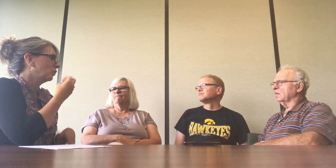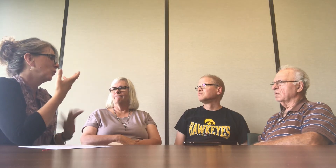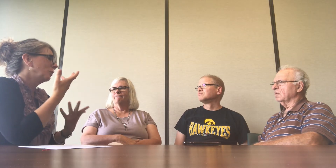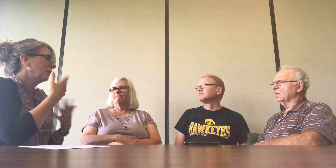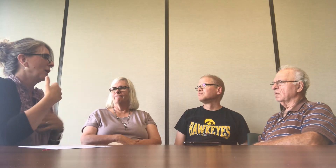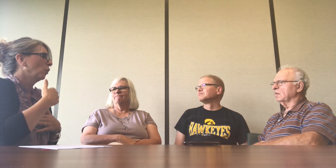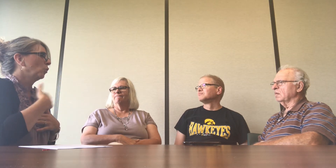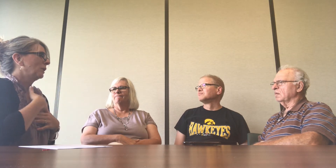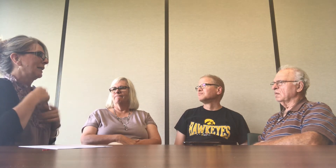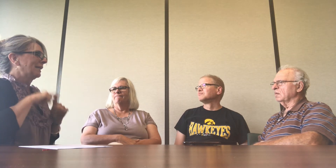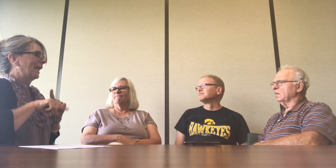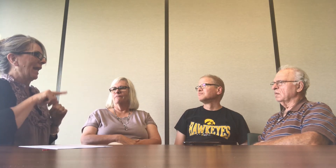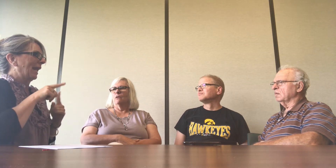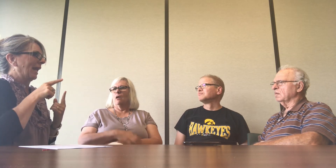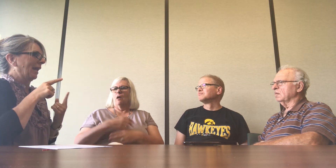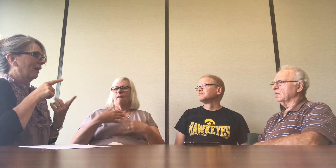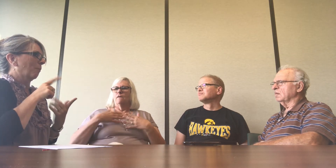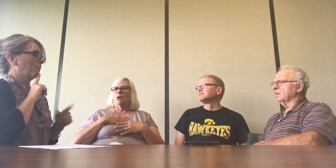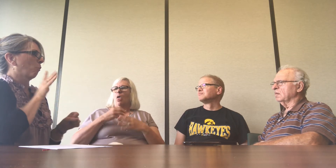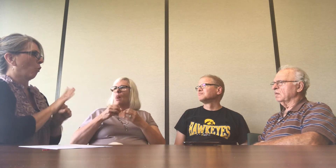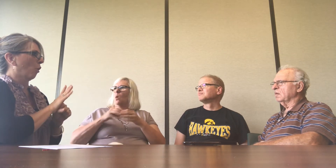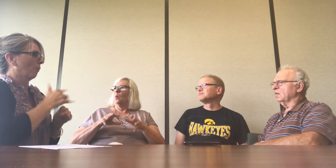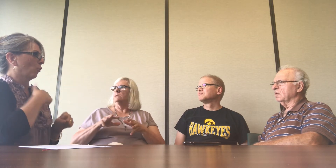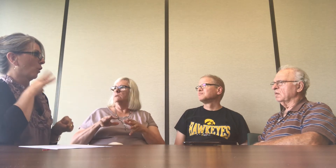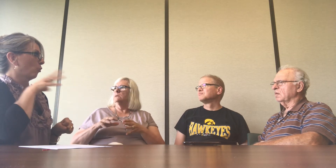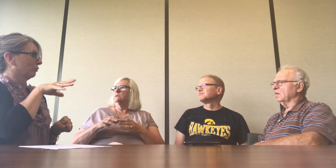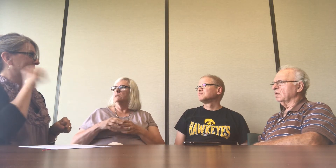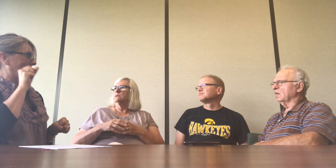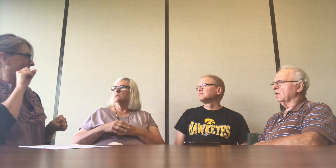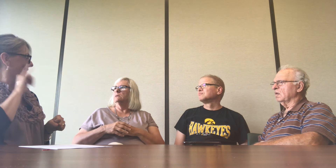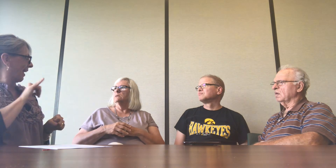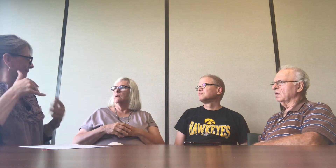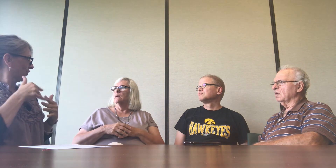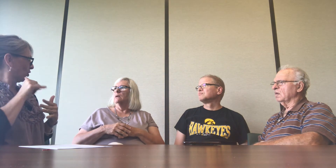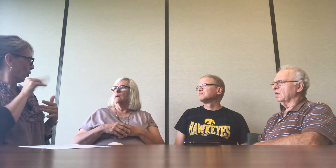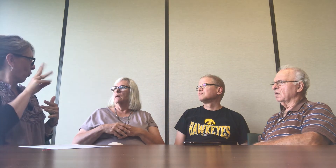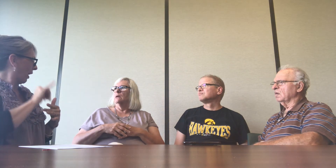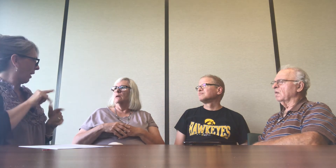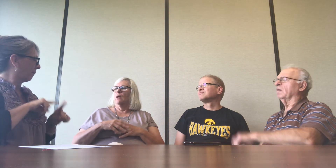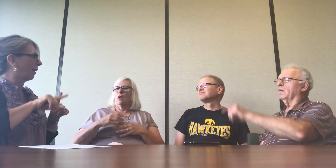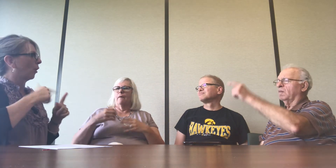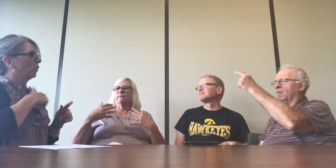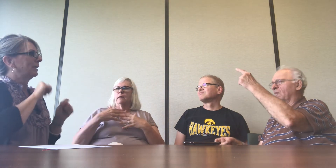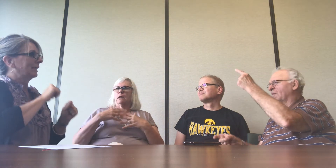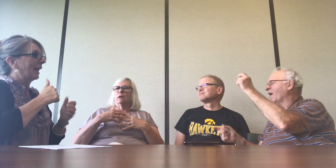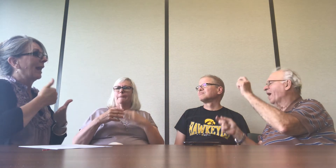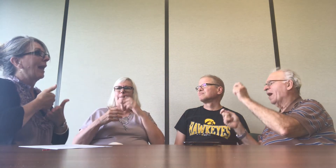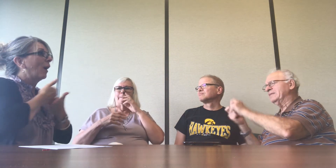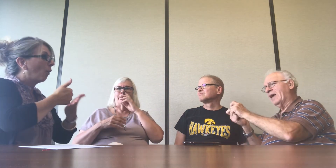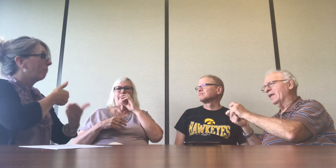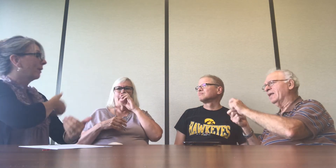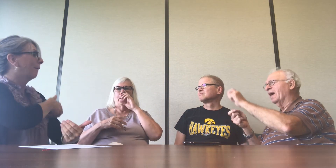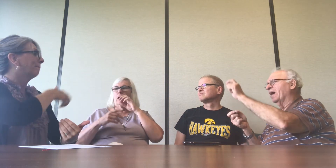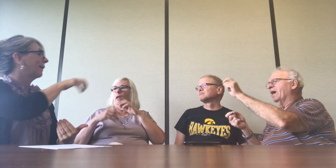issue. You know, we can't promise that we will take away the fear, but we can